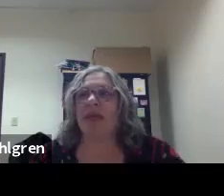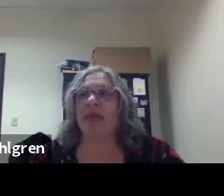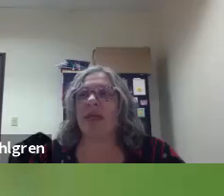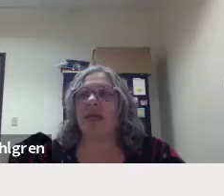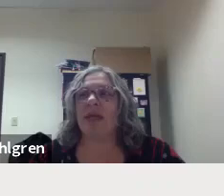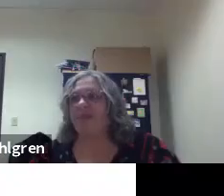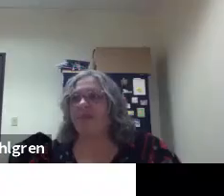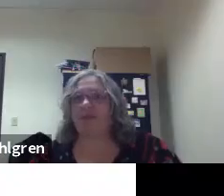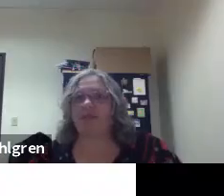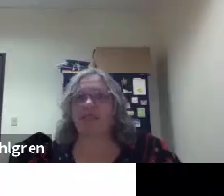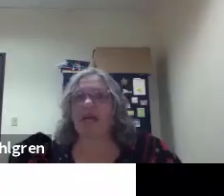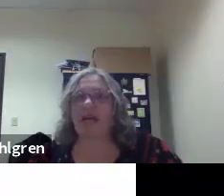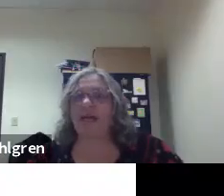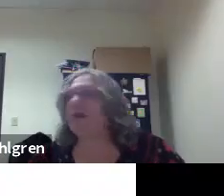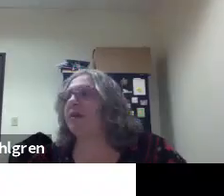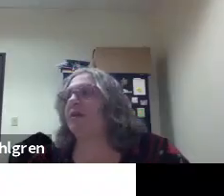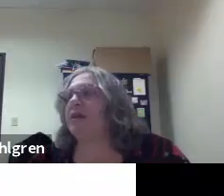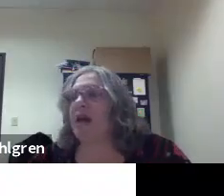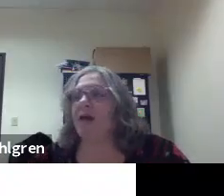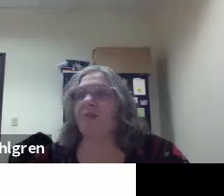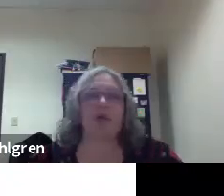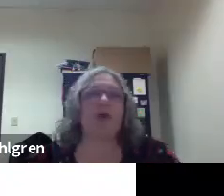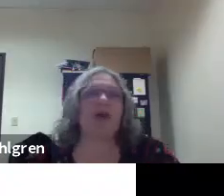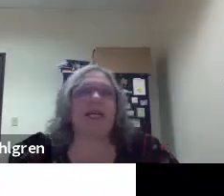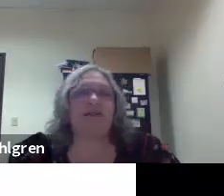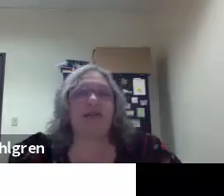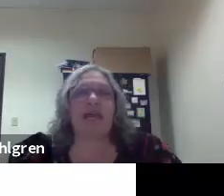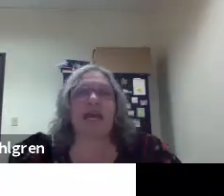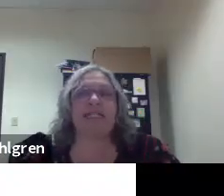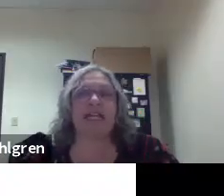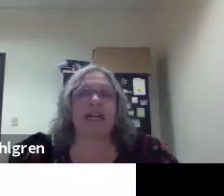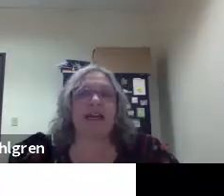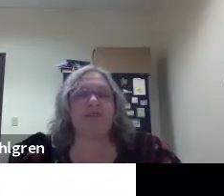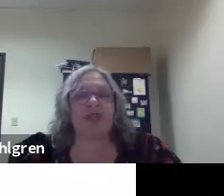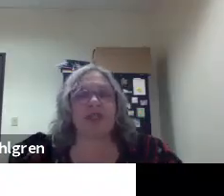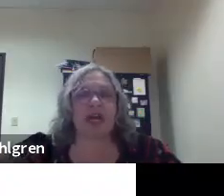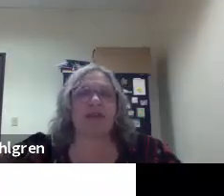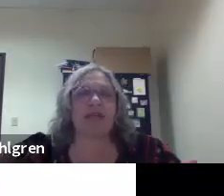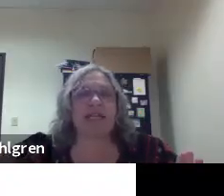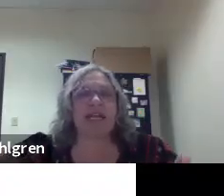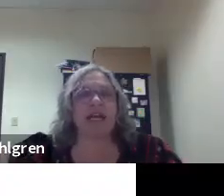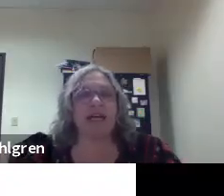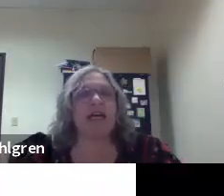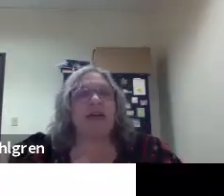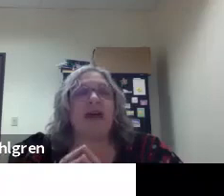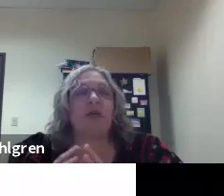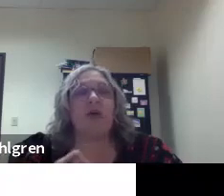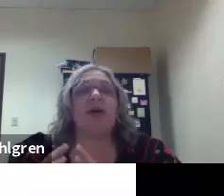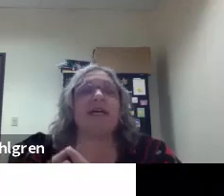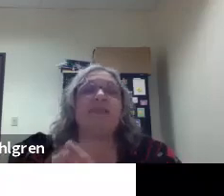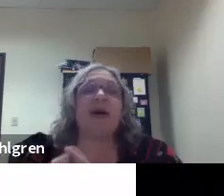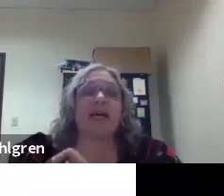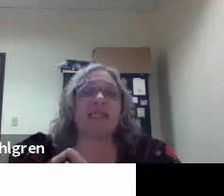So as you can see from the first slide, we want to give you the idea and just share the idea that work is possible